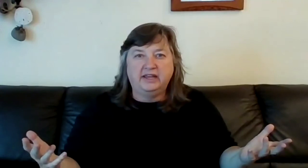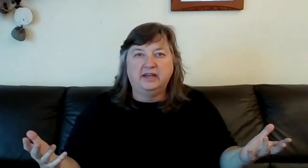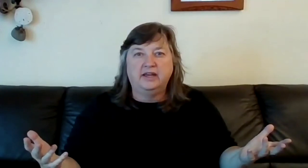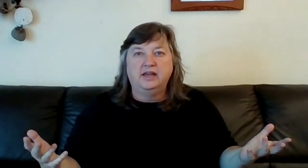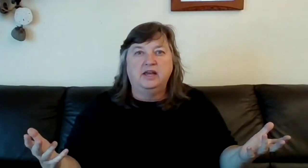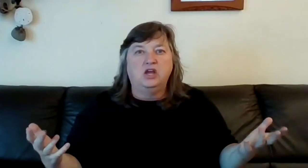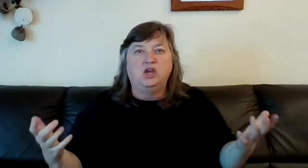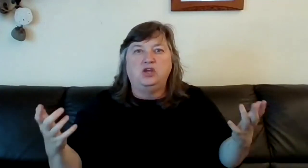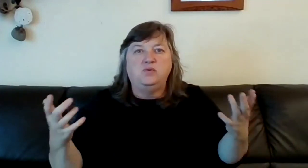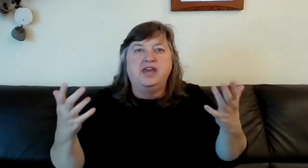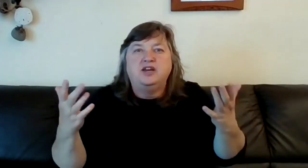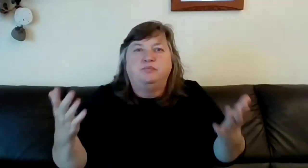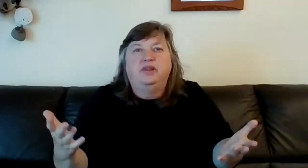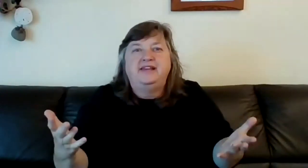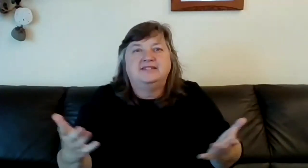running, you can't place them